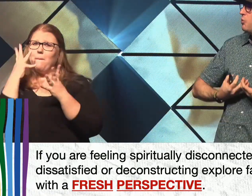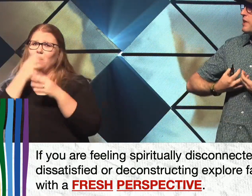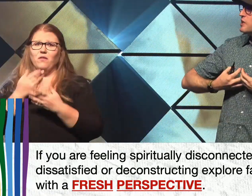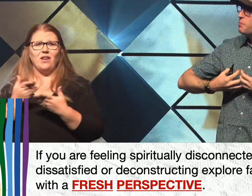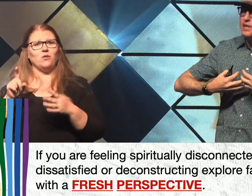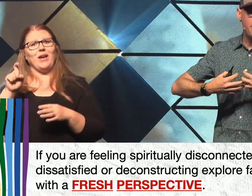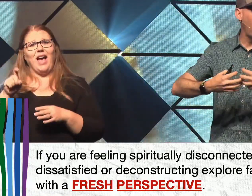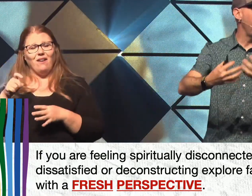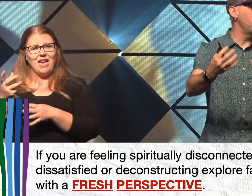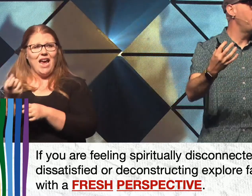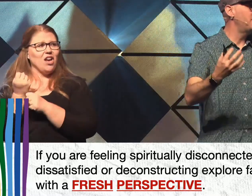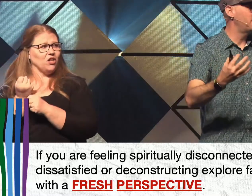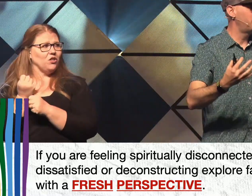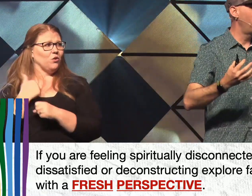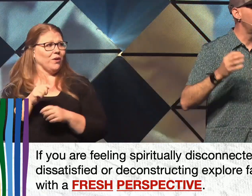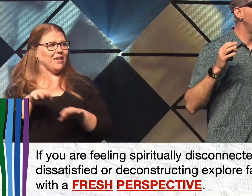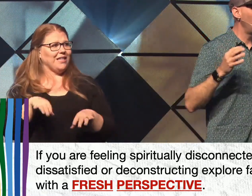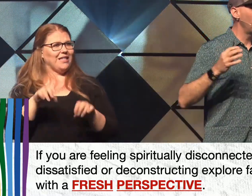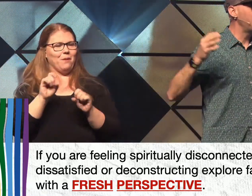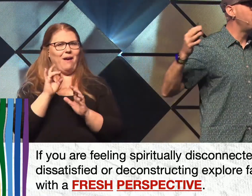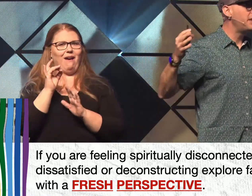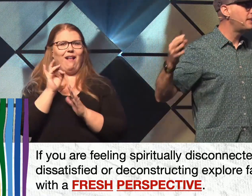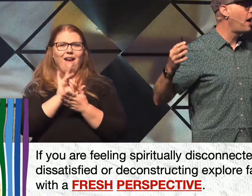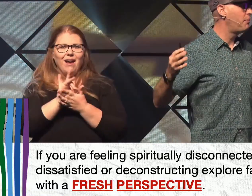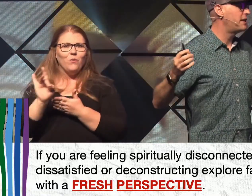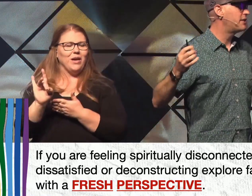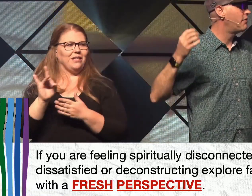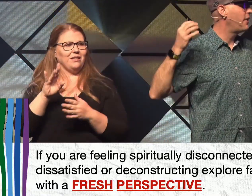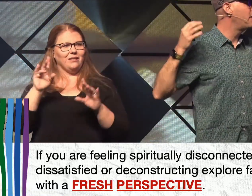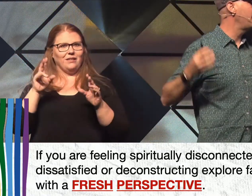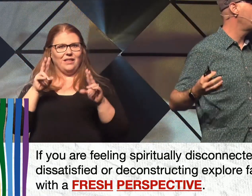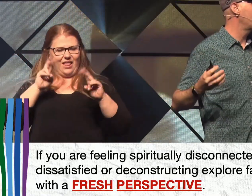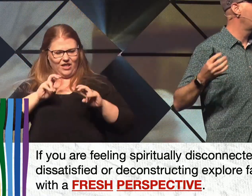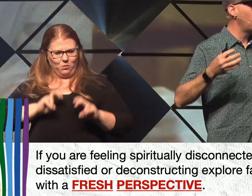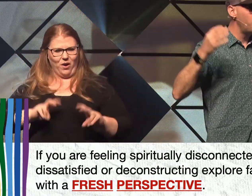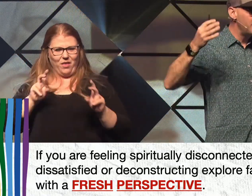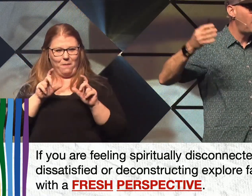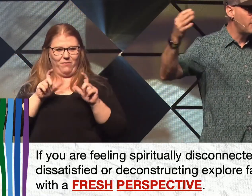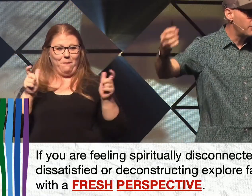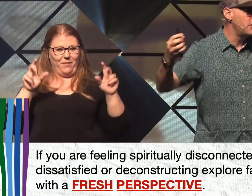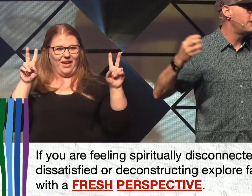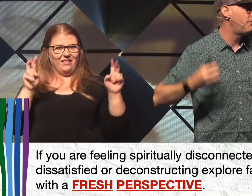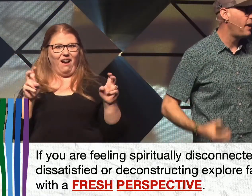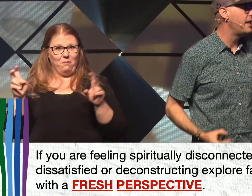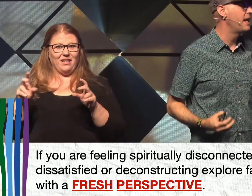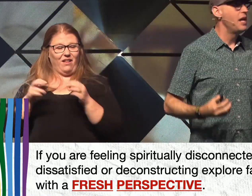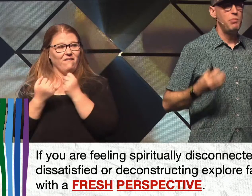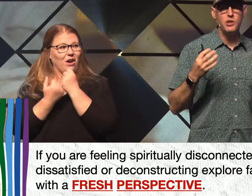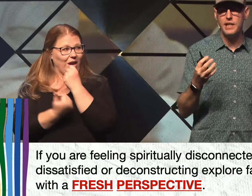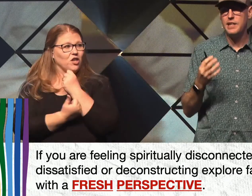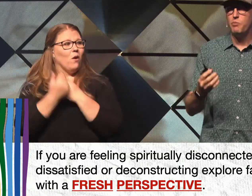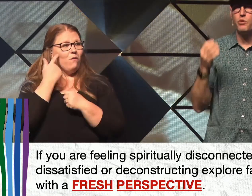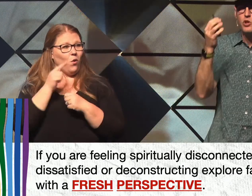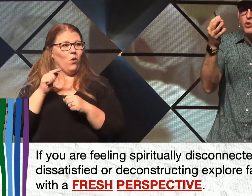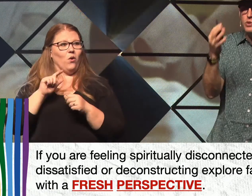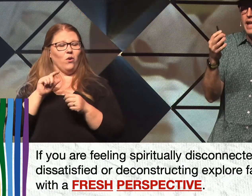to. So we're going to spend about 8 weeks or so exploring these big topics that are foundational to what we call the Christian faith, but look at them through a new lens,